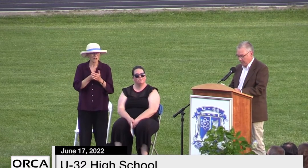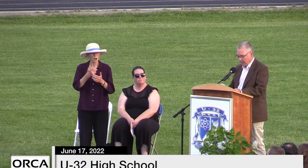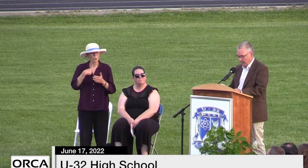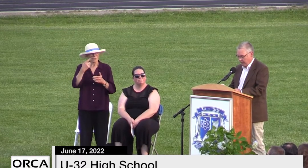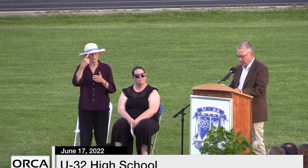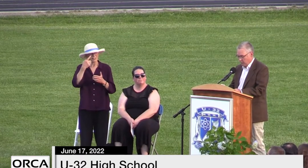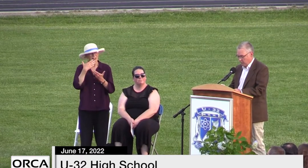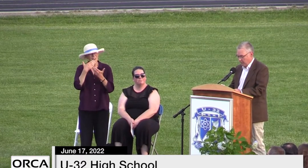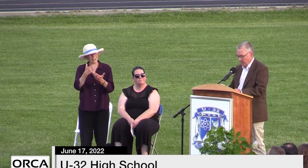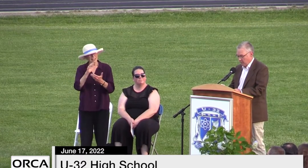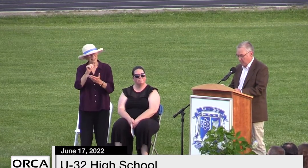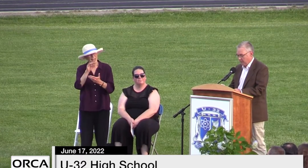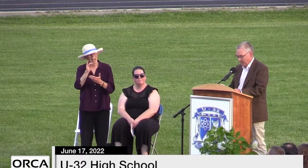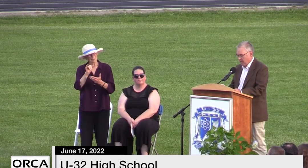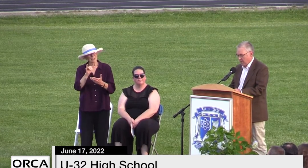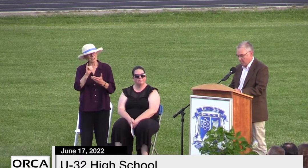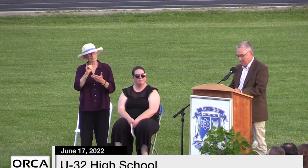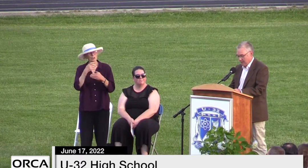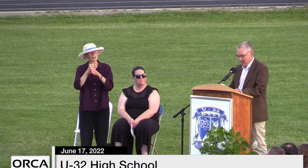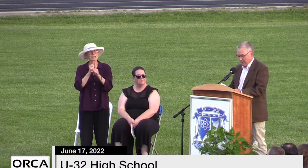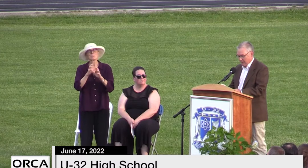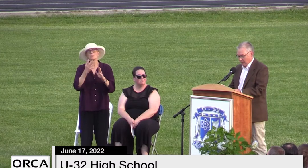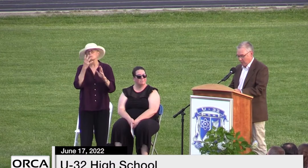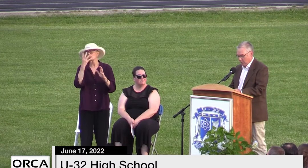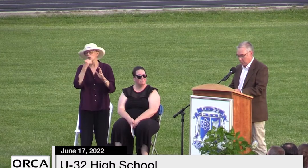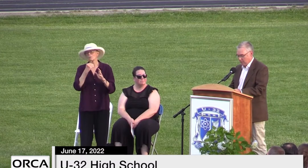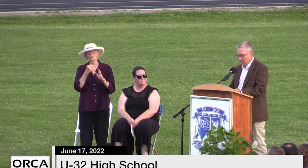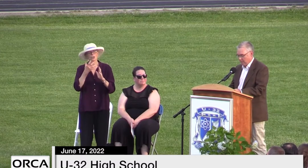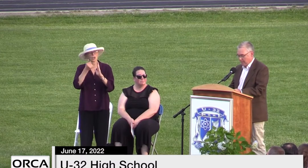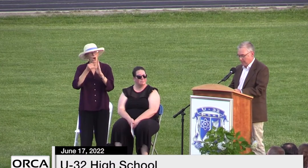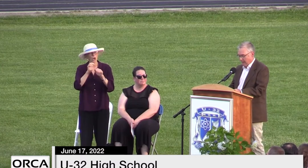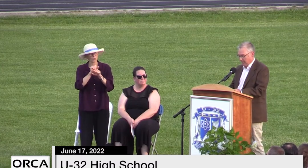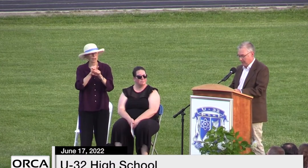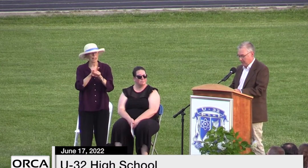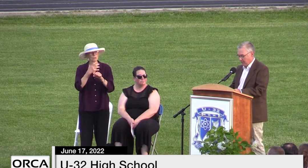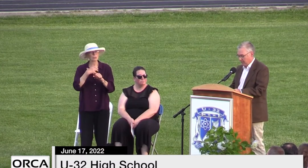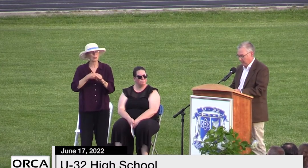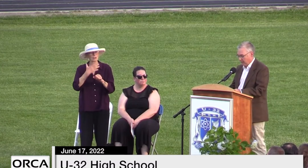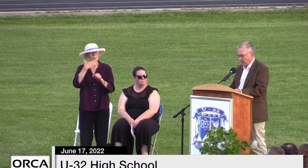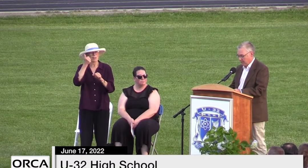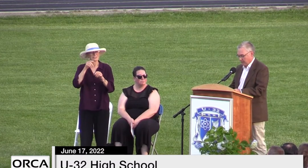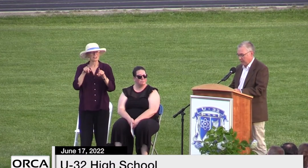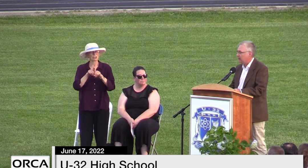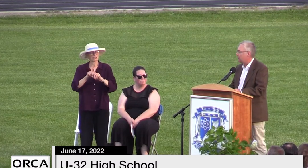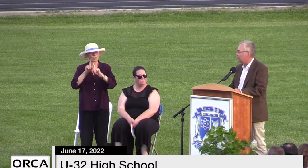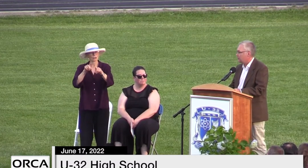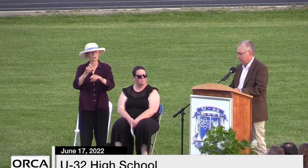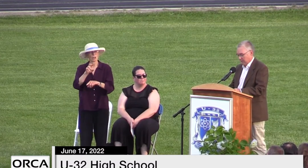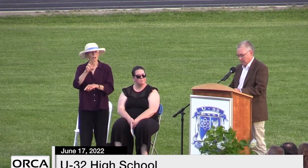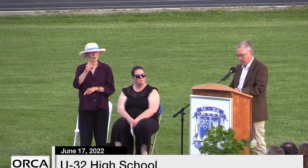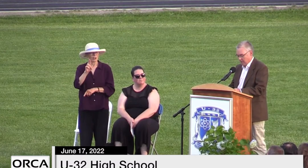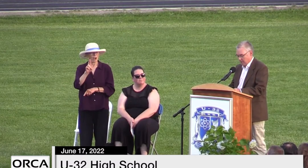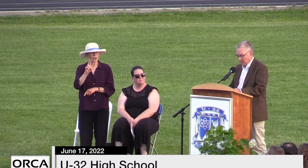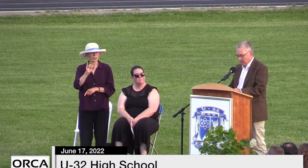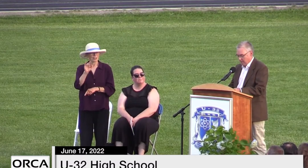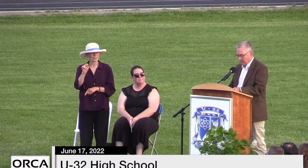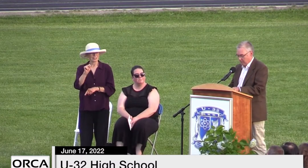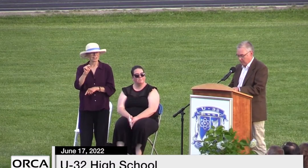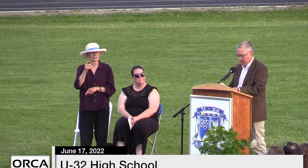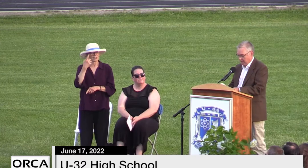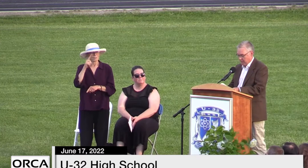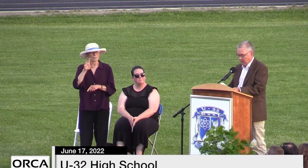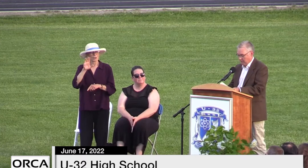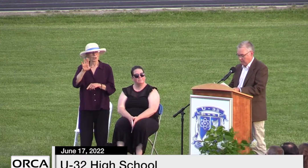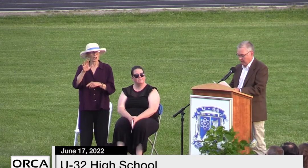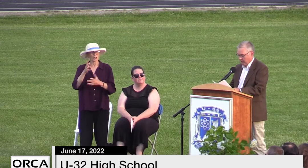thank Abby for creating such wonderful artwork, and we wish her the best as she attends Rochester Institute of Technology in